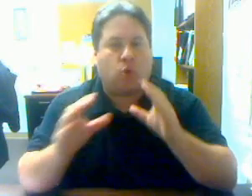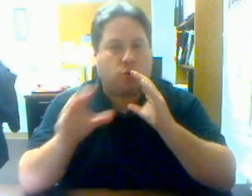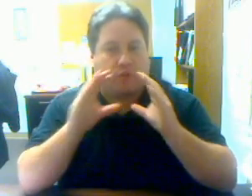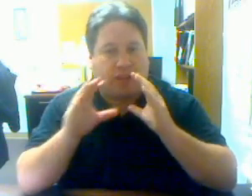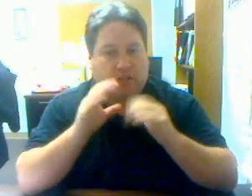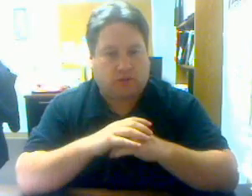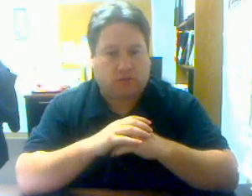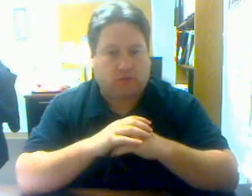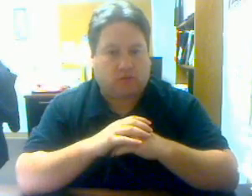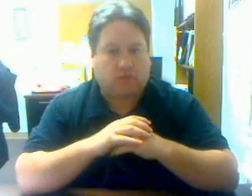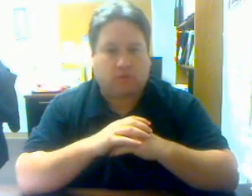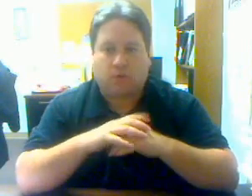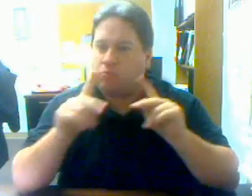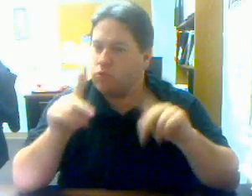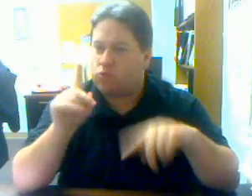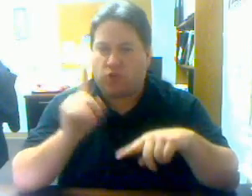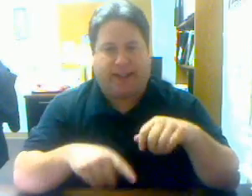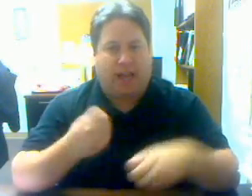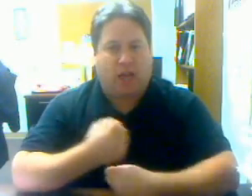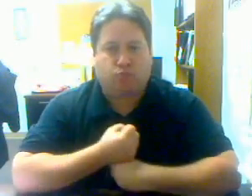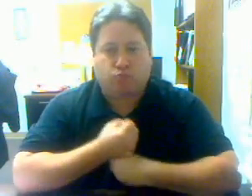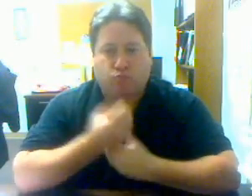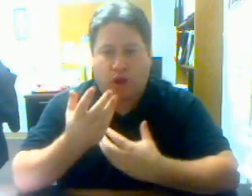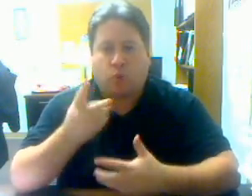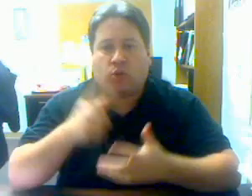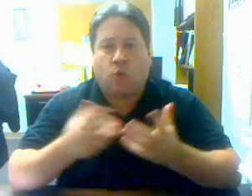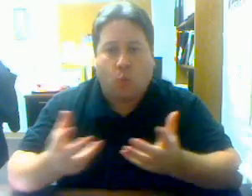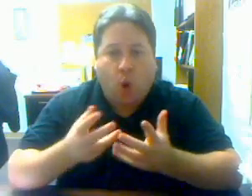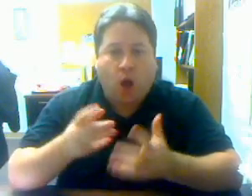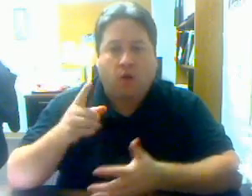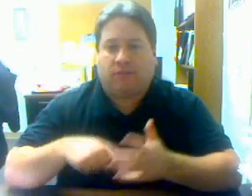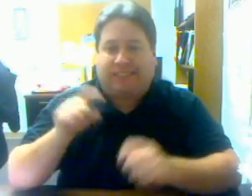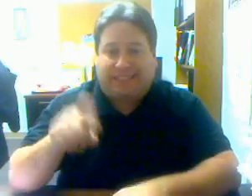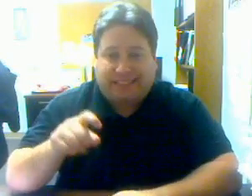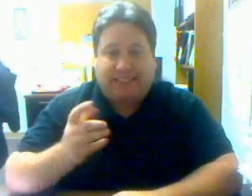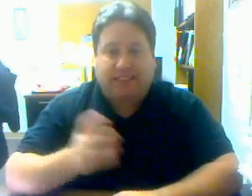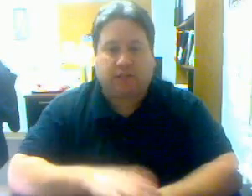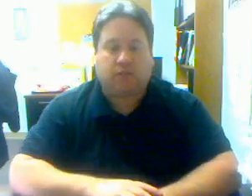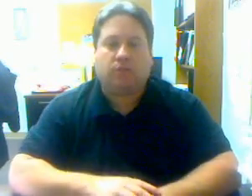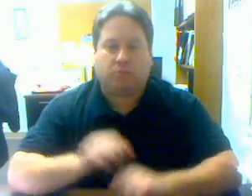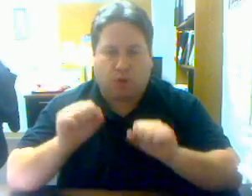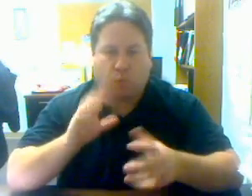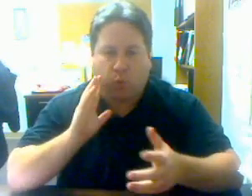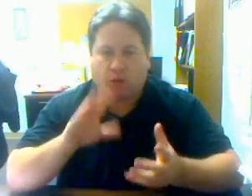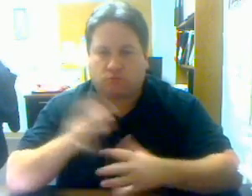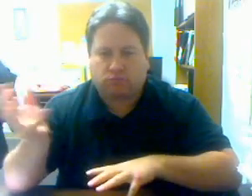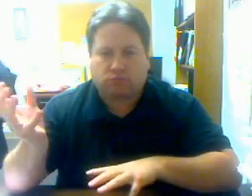you may learn ways to get your needs met, which could be in an appropriate